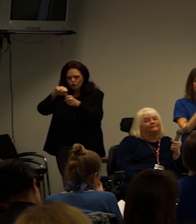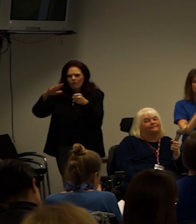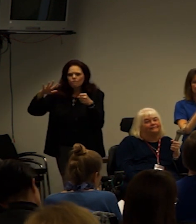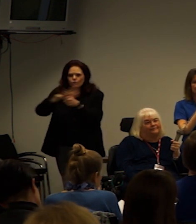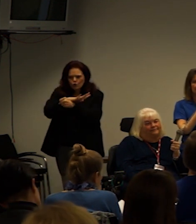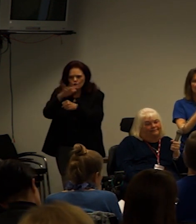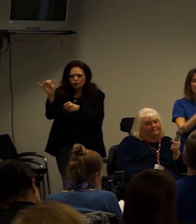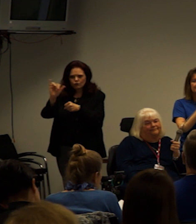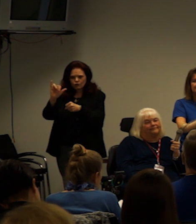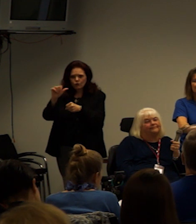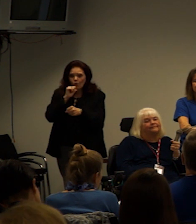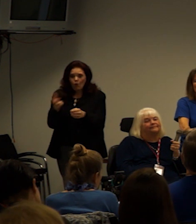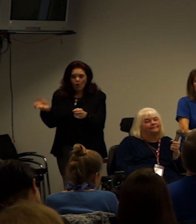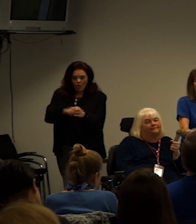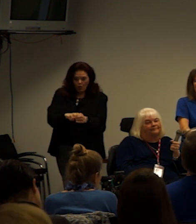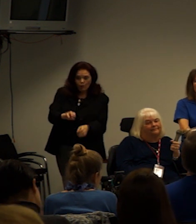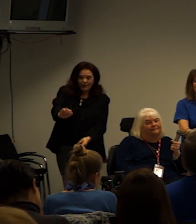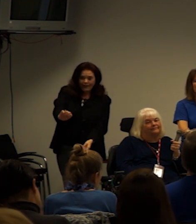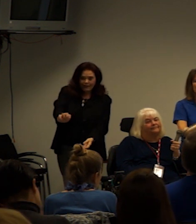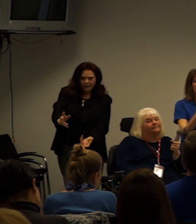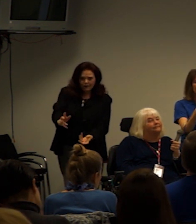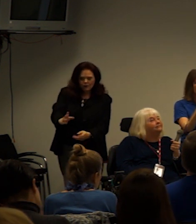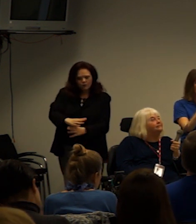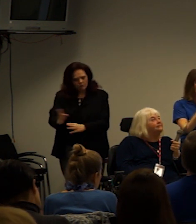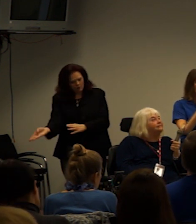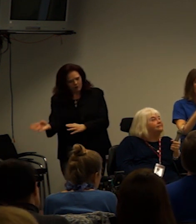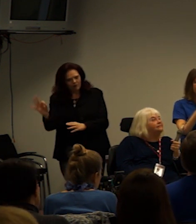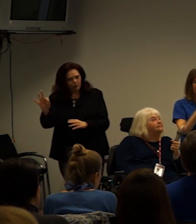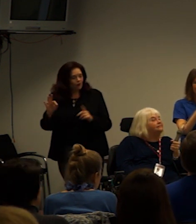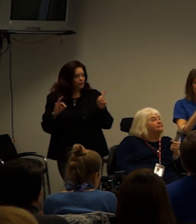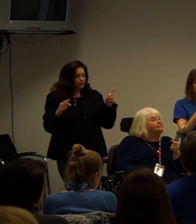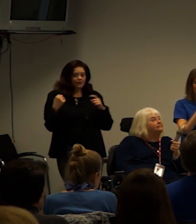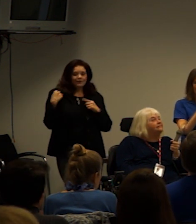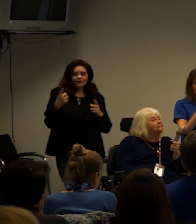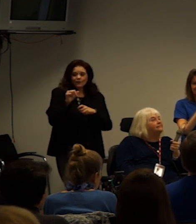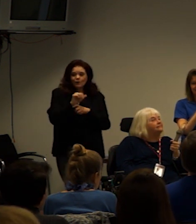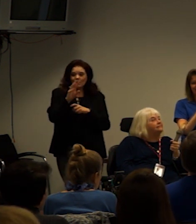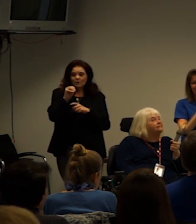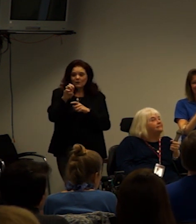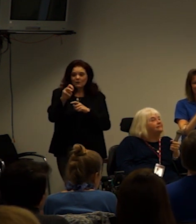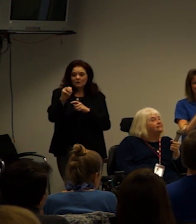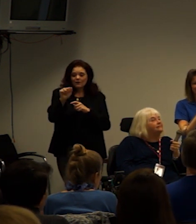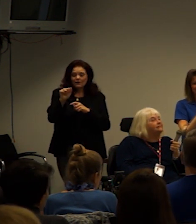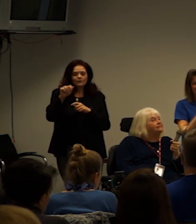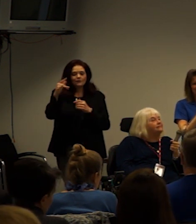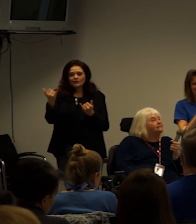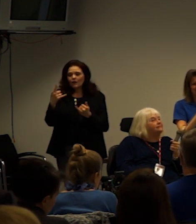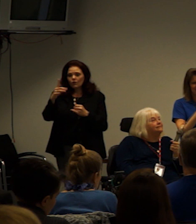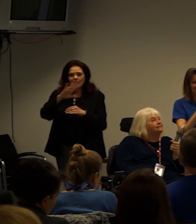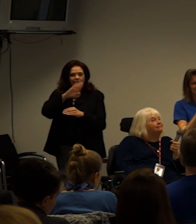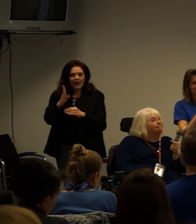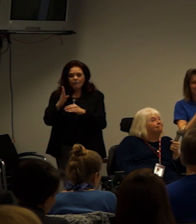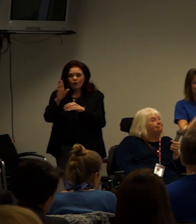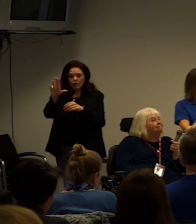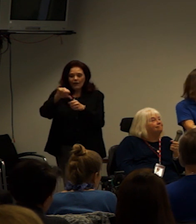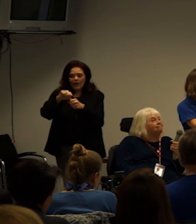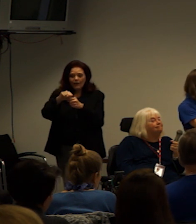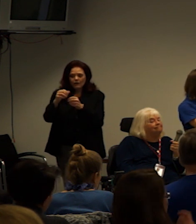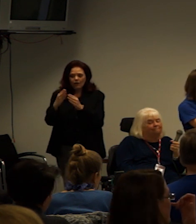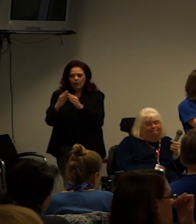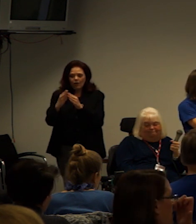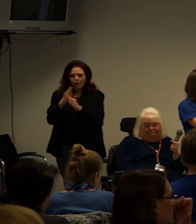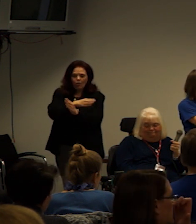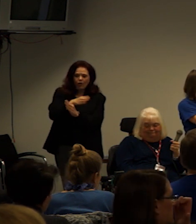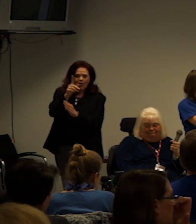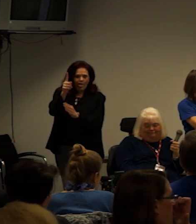full, absolutely. Since I started working for MEMA, I never let my gas tank get below half a tank. I'm kind of obsessive about